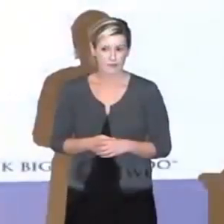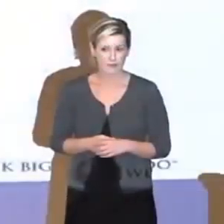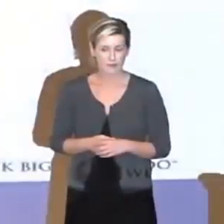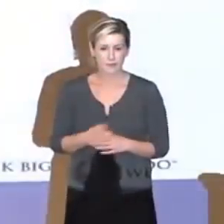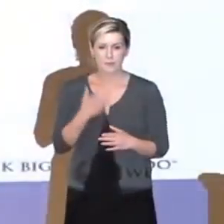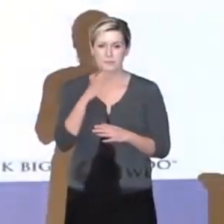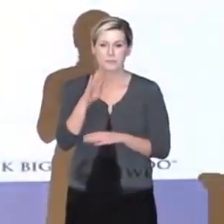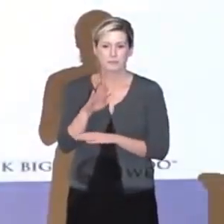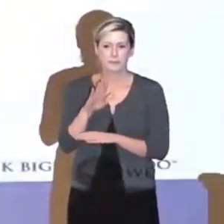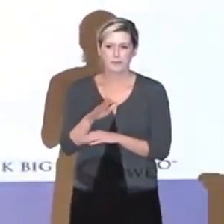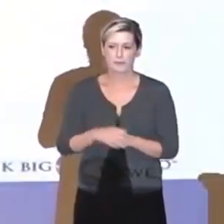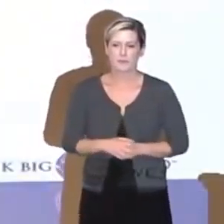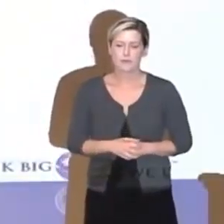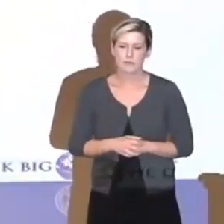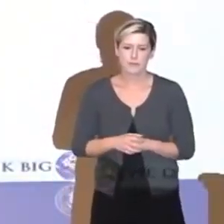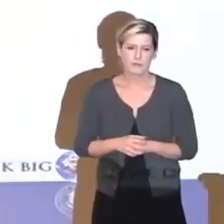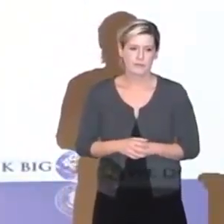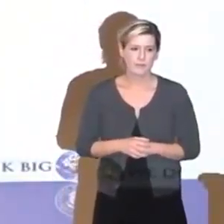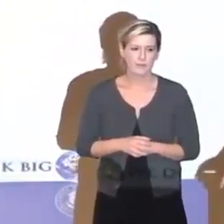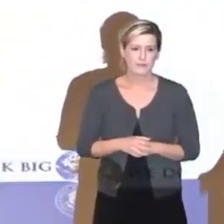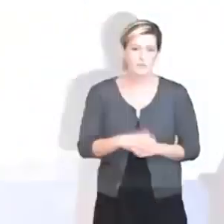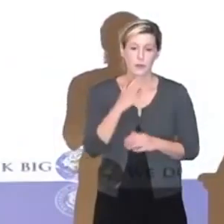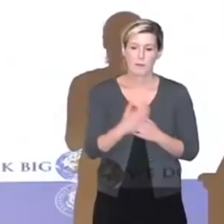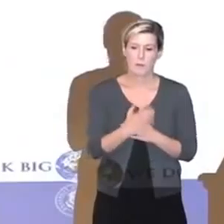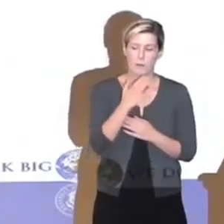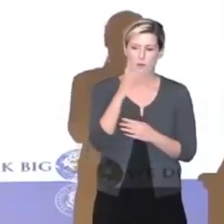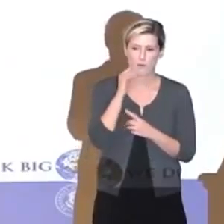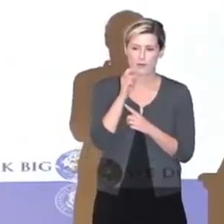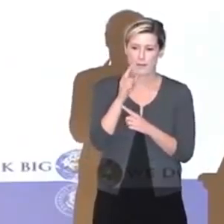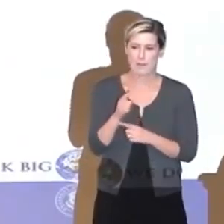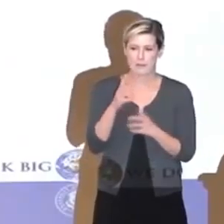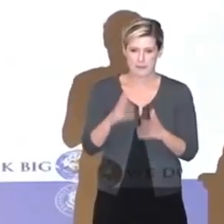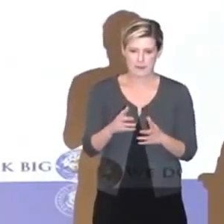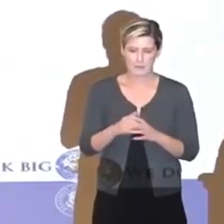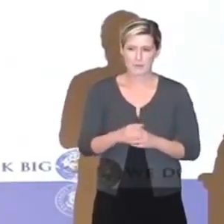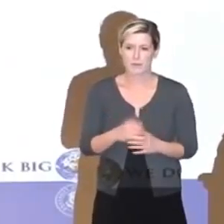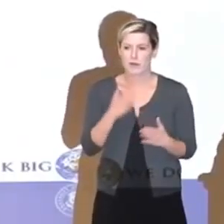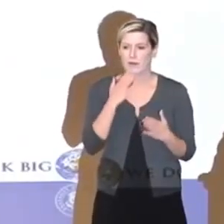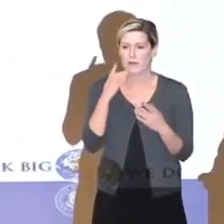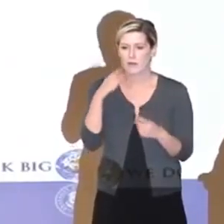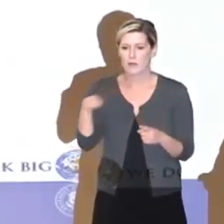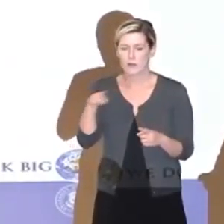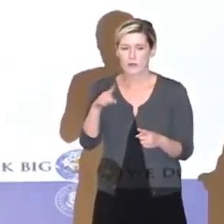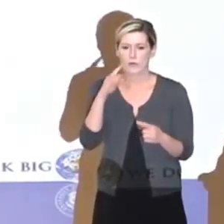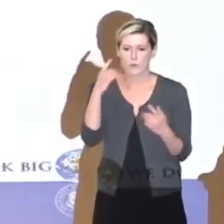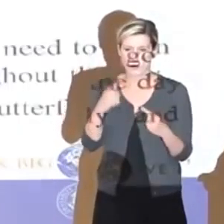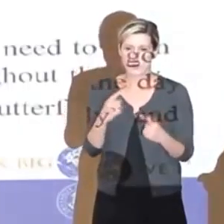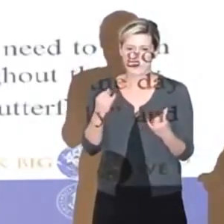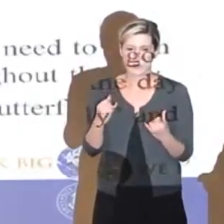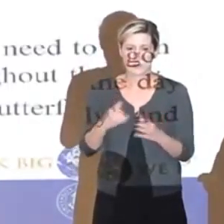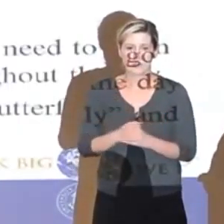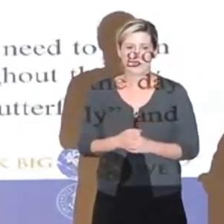Good afternoon, everyone. Well, actually, good morning for another 10 minutes. And thank you all for being here.